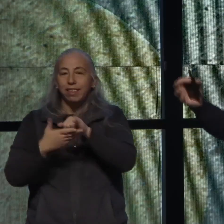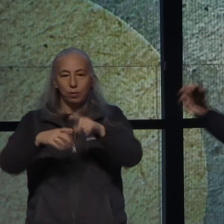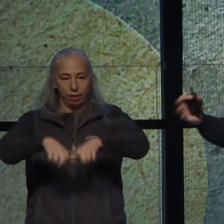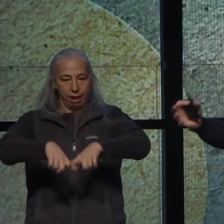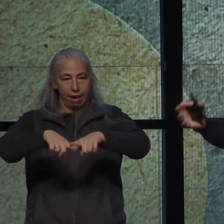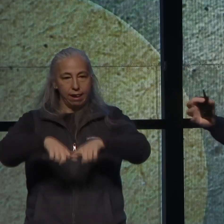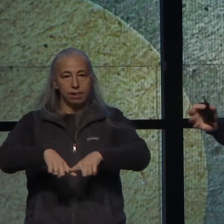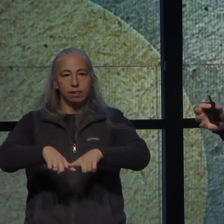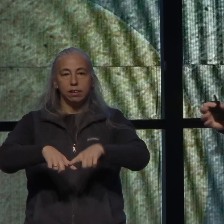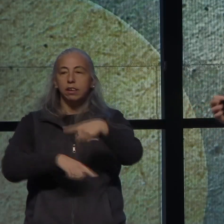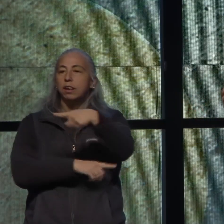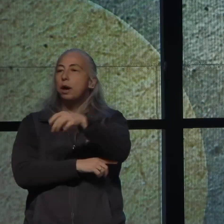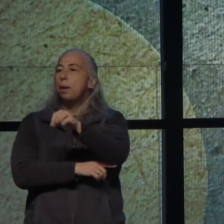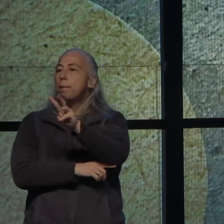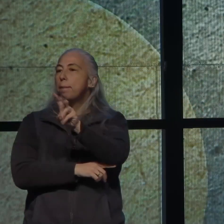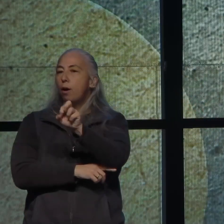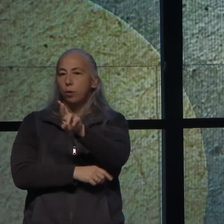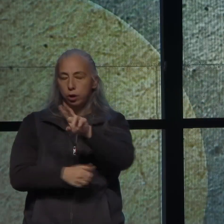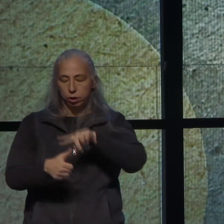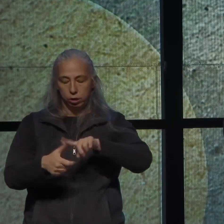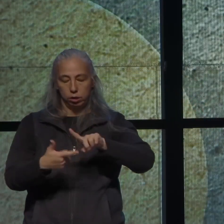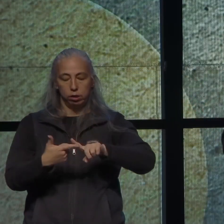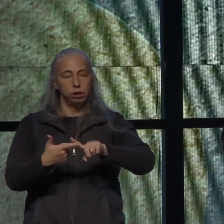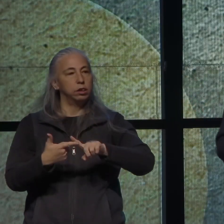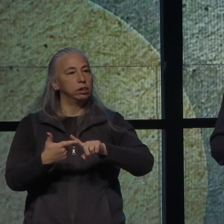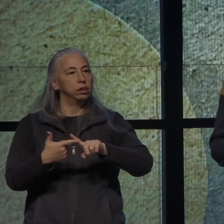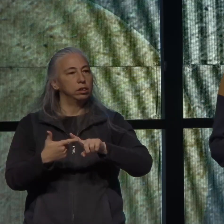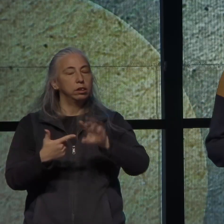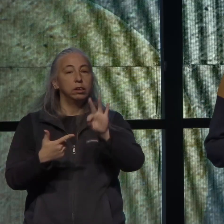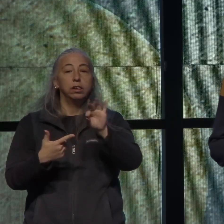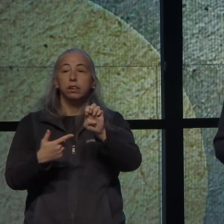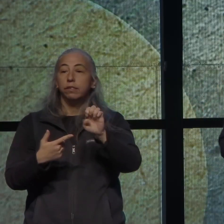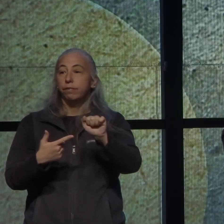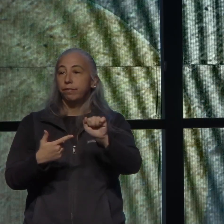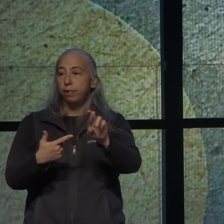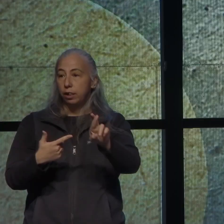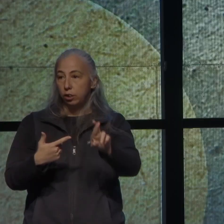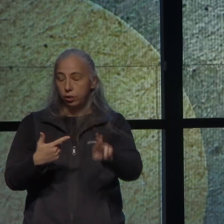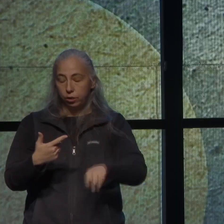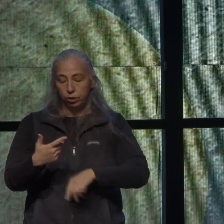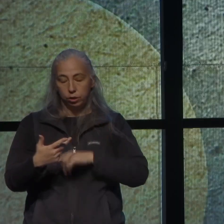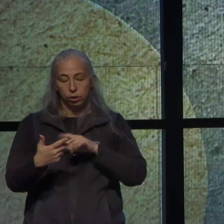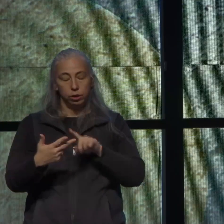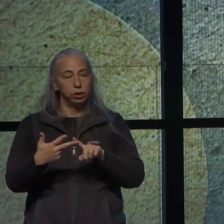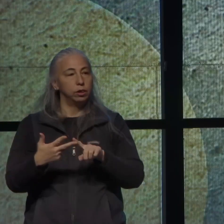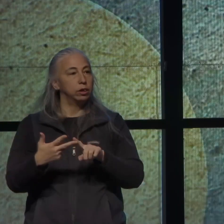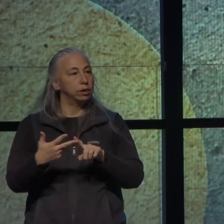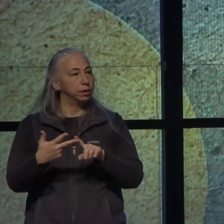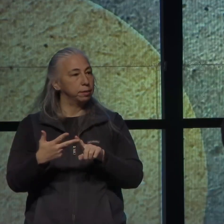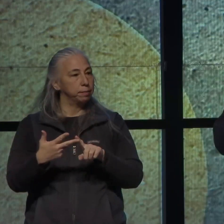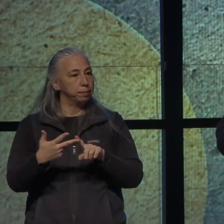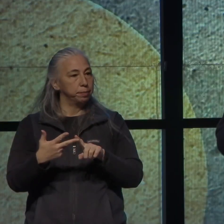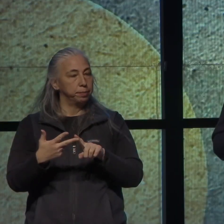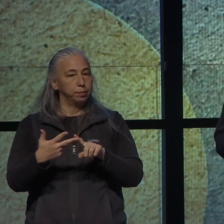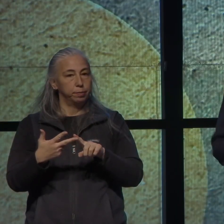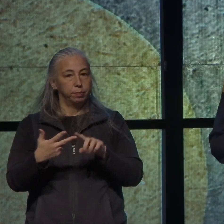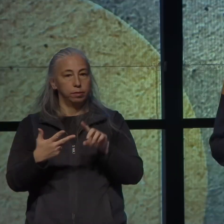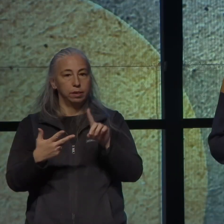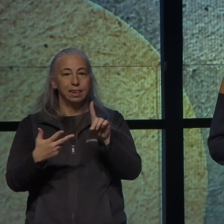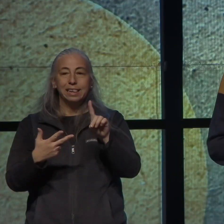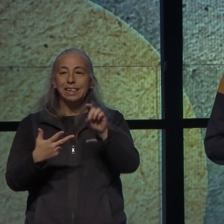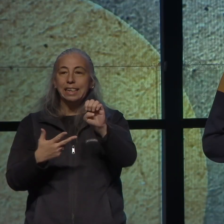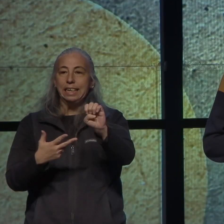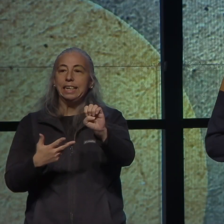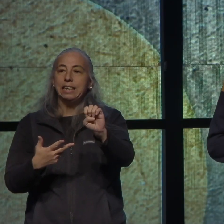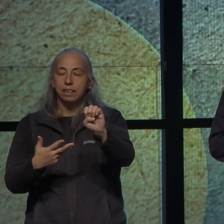rhetoric of power, it relies on the rhetoric of fear, and it relies on the rhetoric of